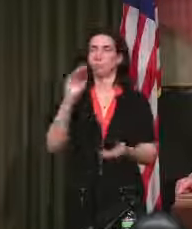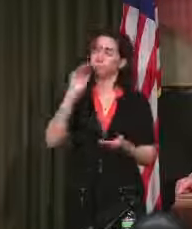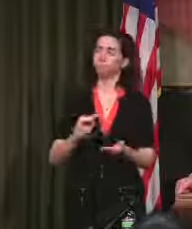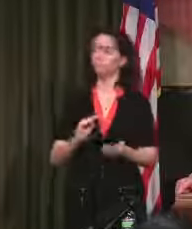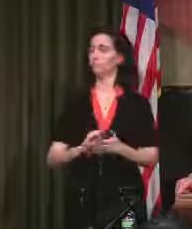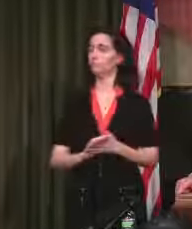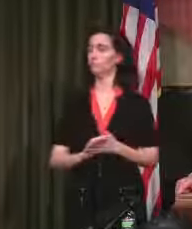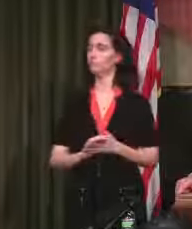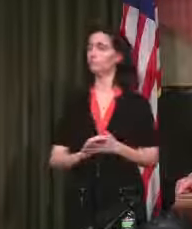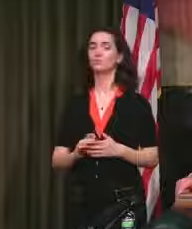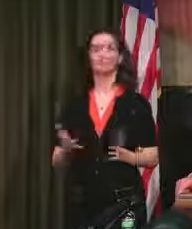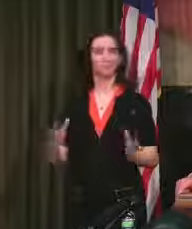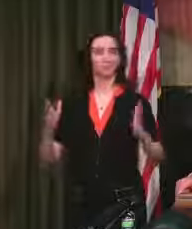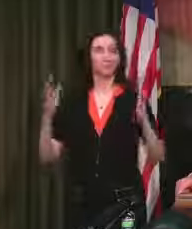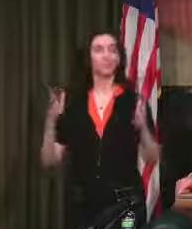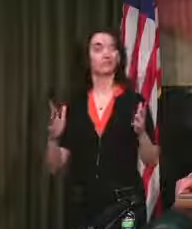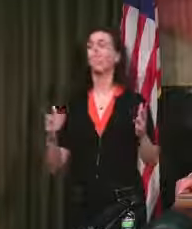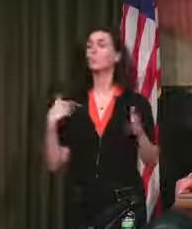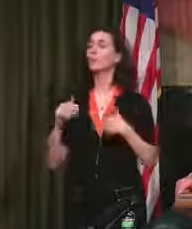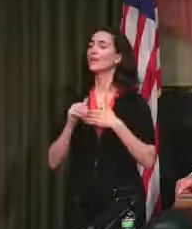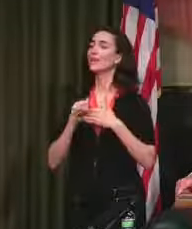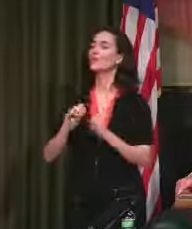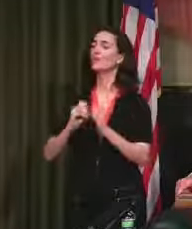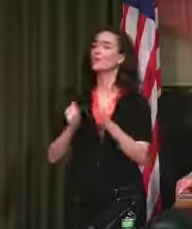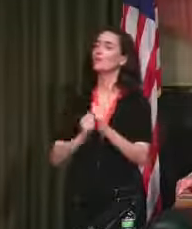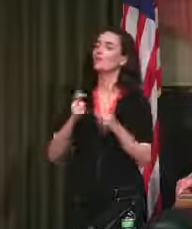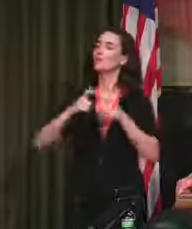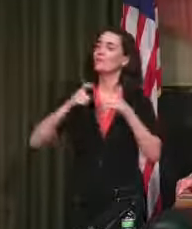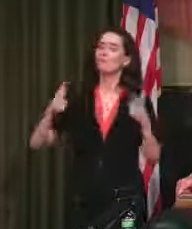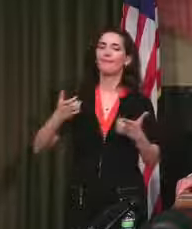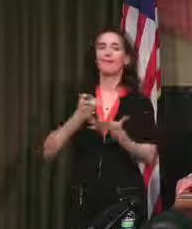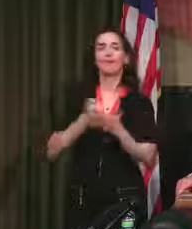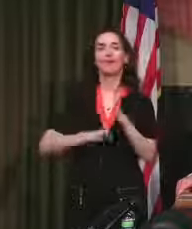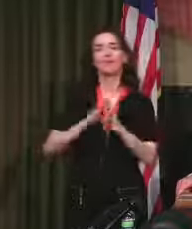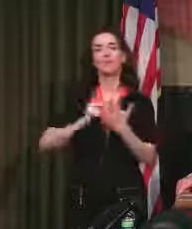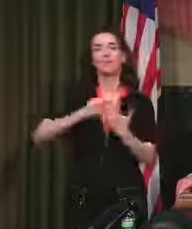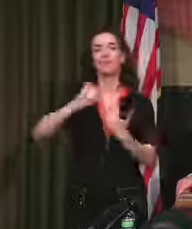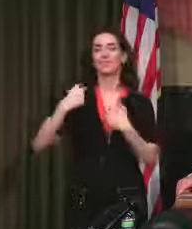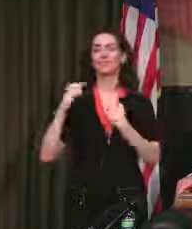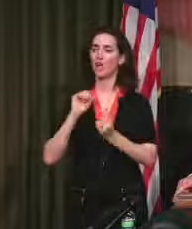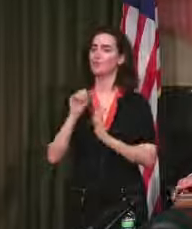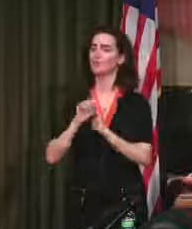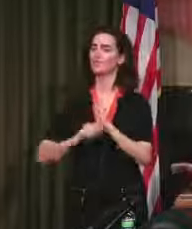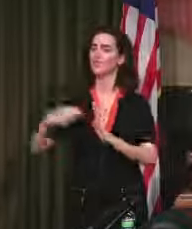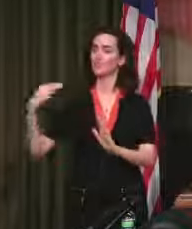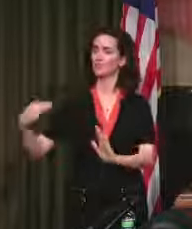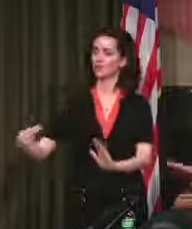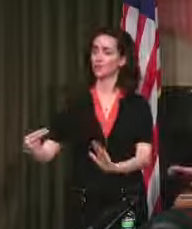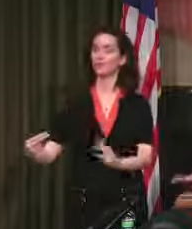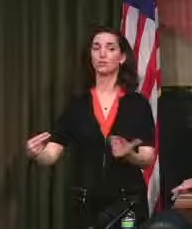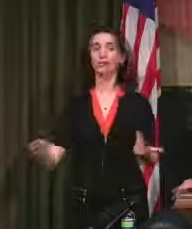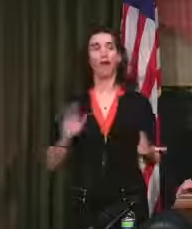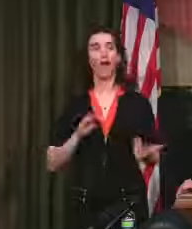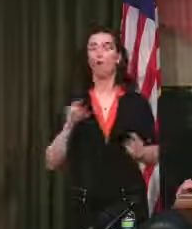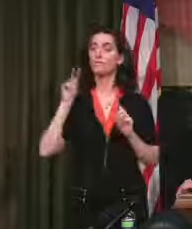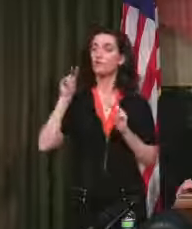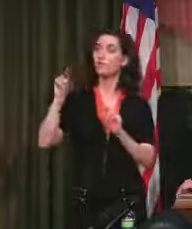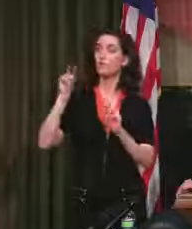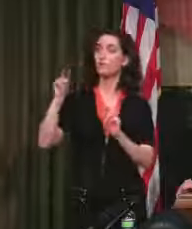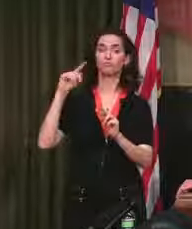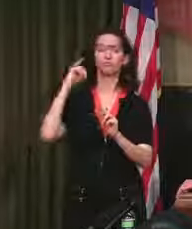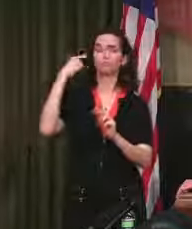we are landing the biggest economic development projects in our state's history. So our future is